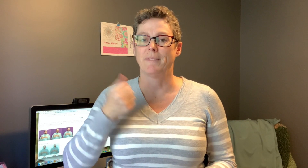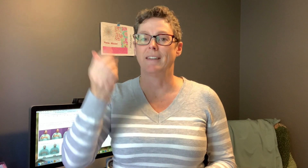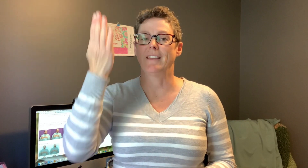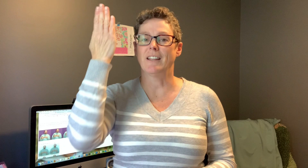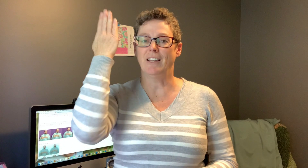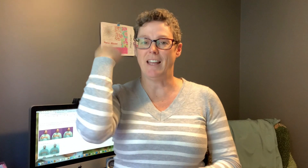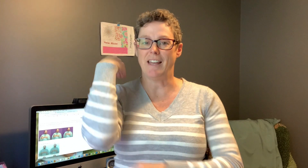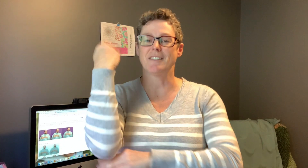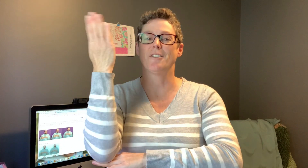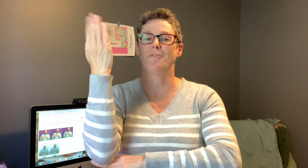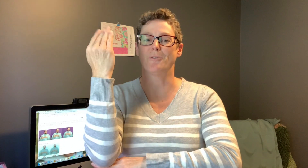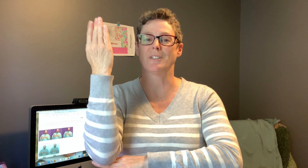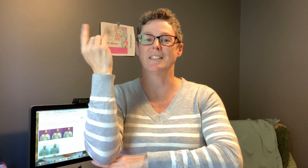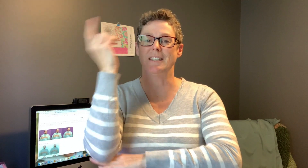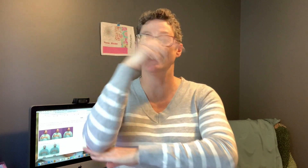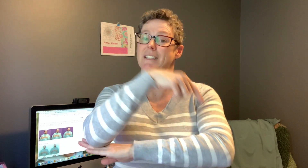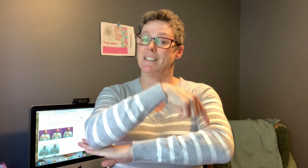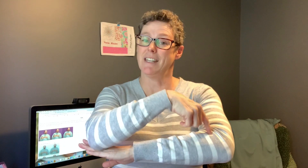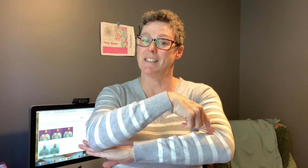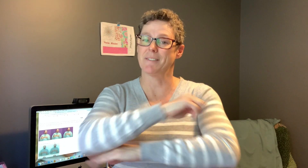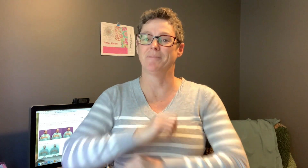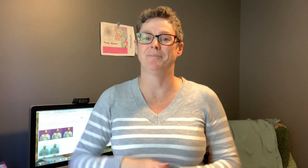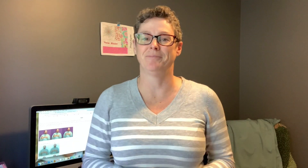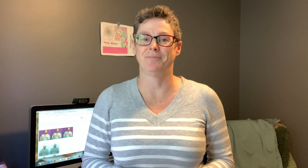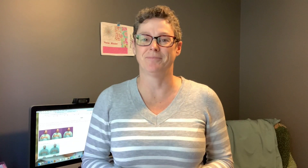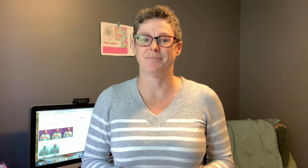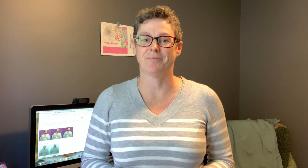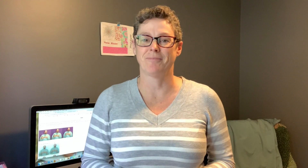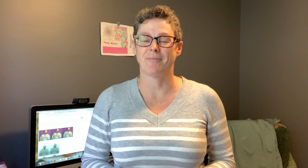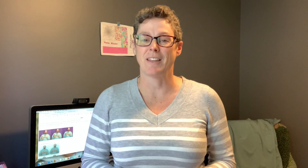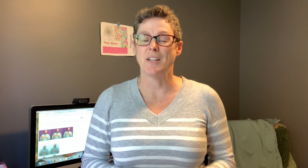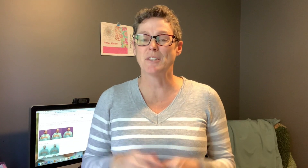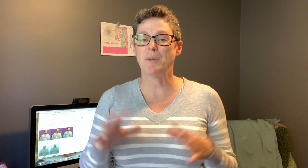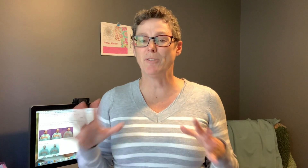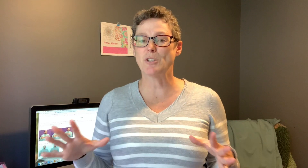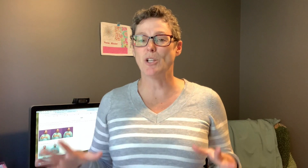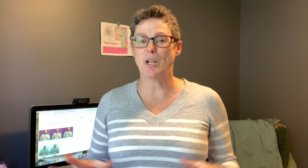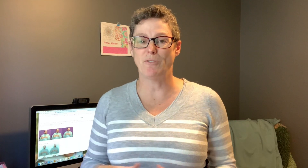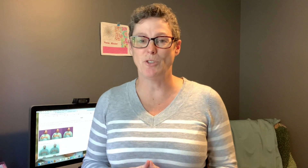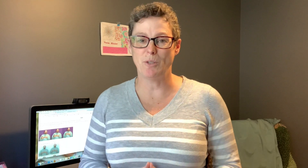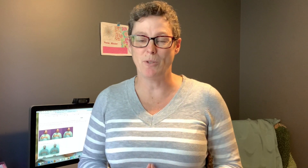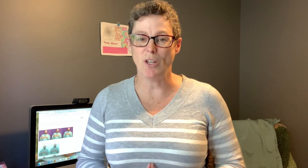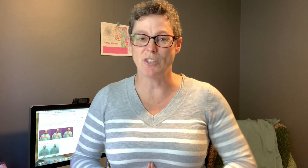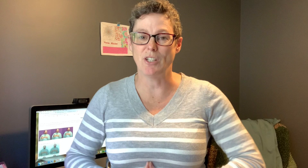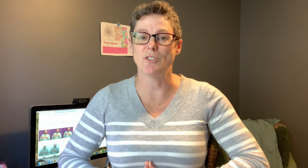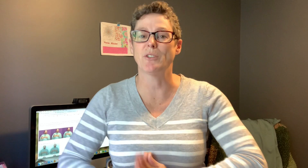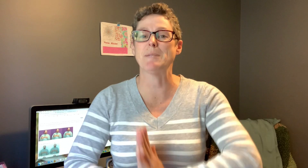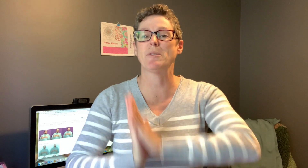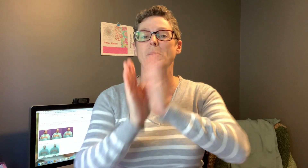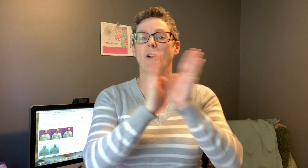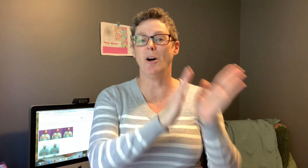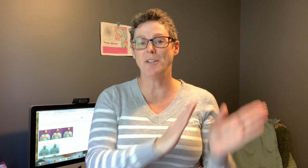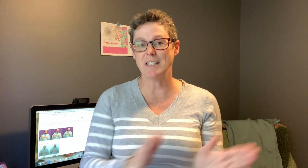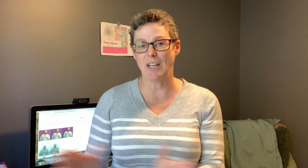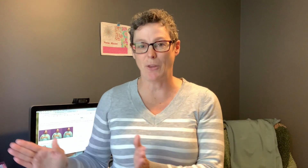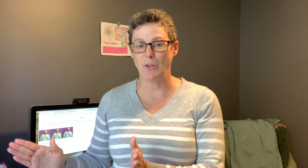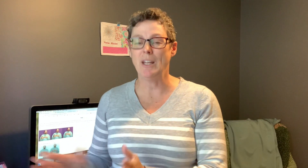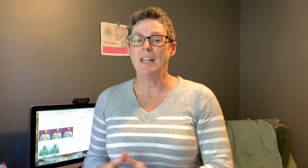in the last 14 days. So we've learned a lot of new terminology here. So let's put them all together